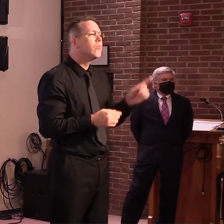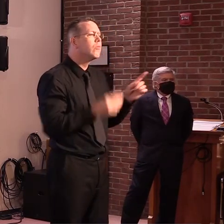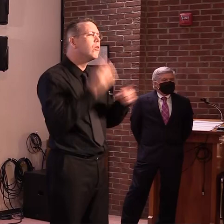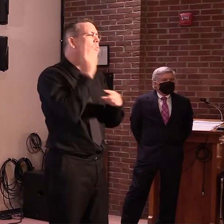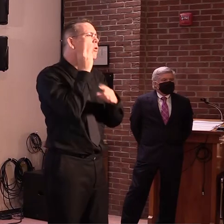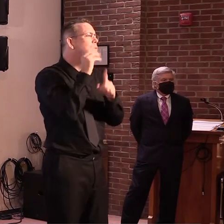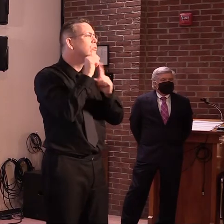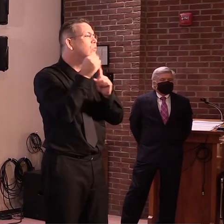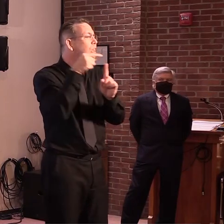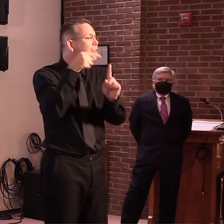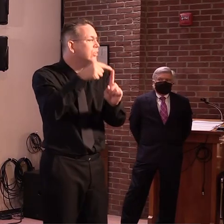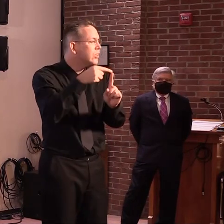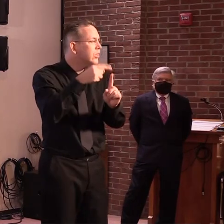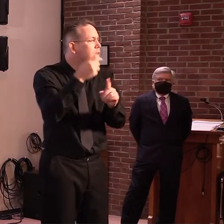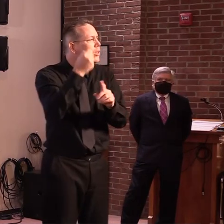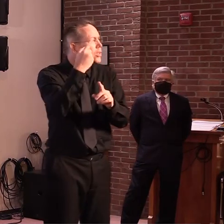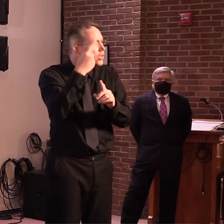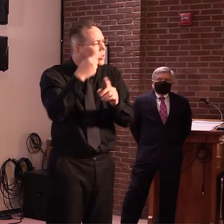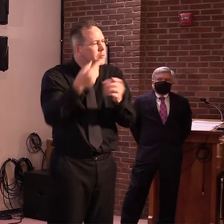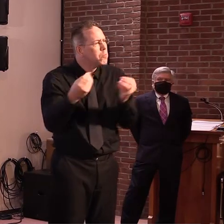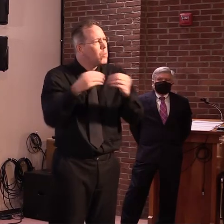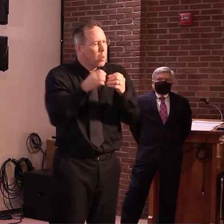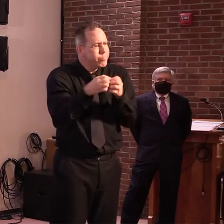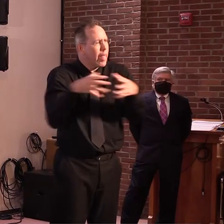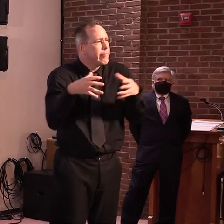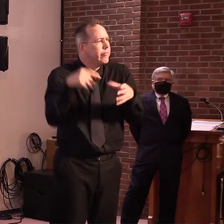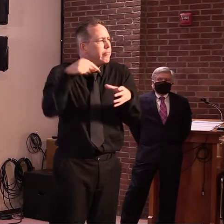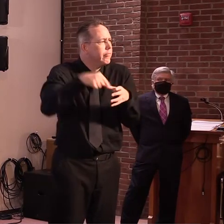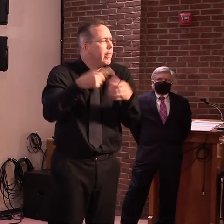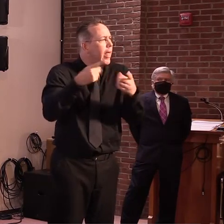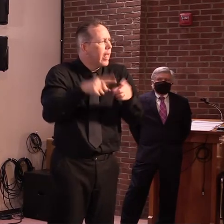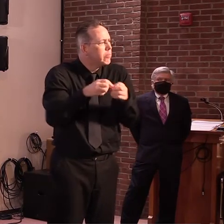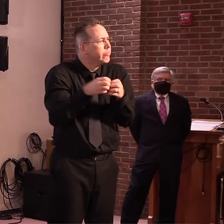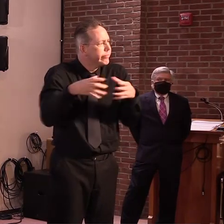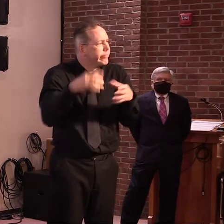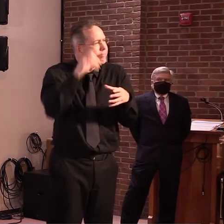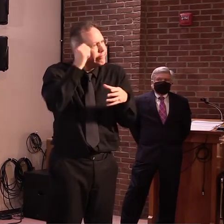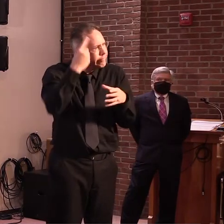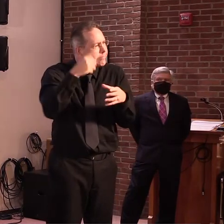is, as we've spoken many times here,